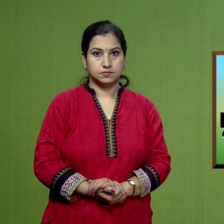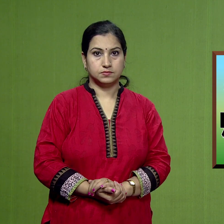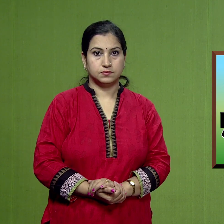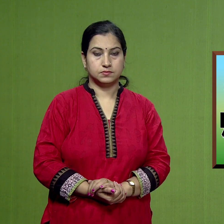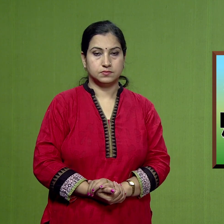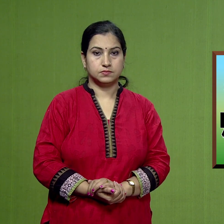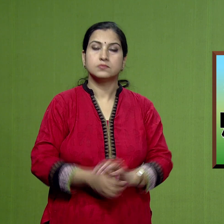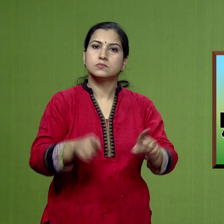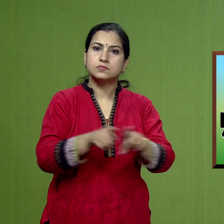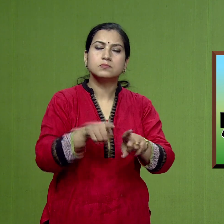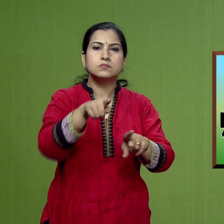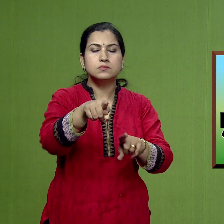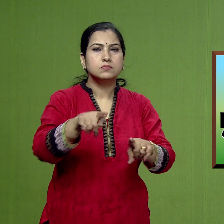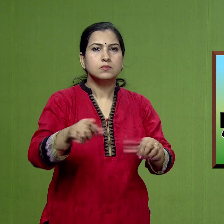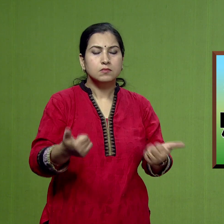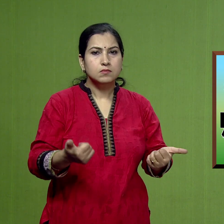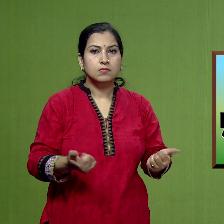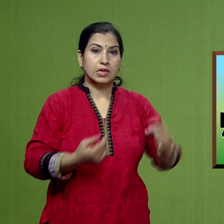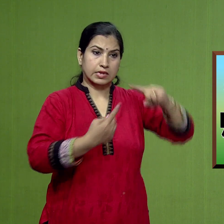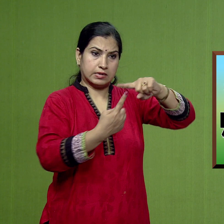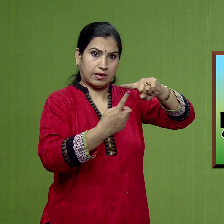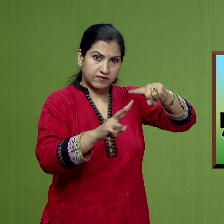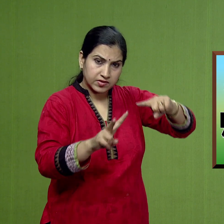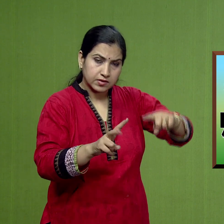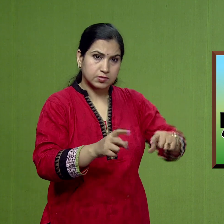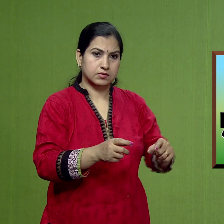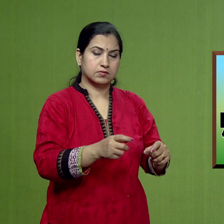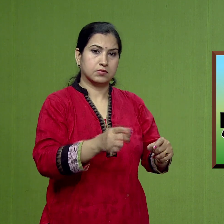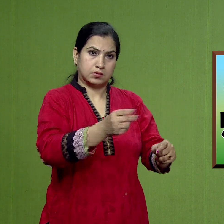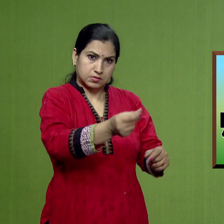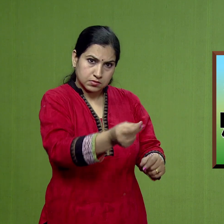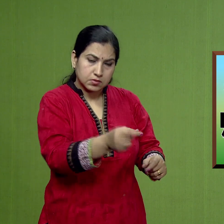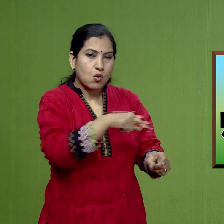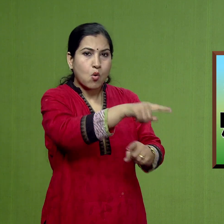Like you can play radio and TV at a low volume.